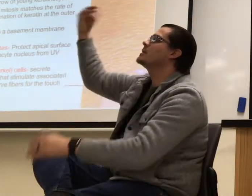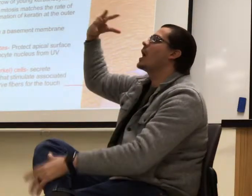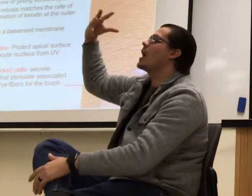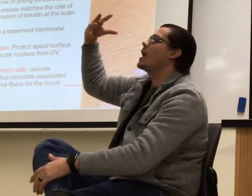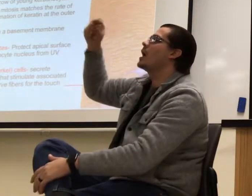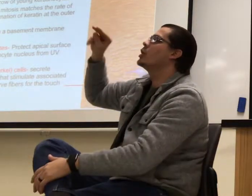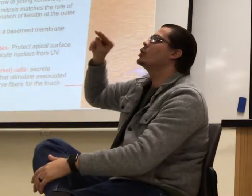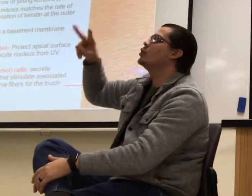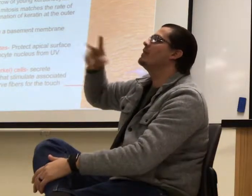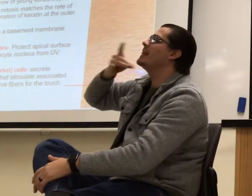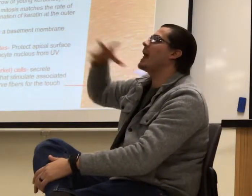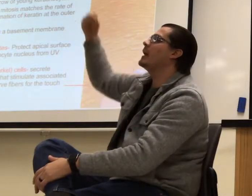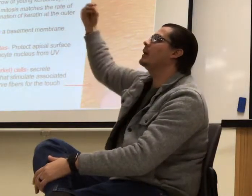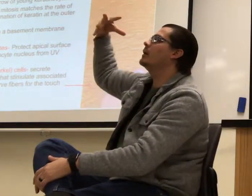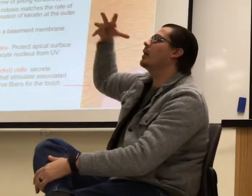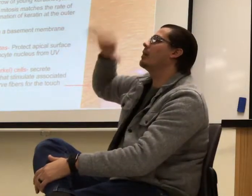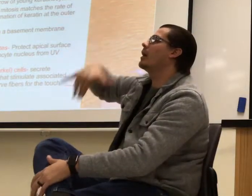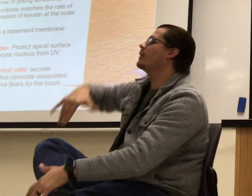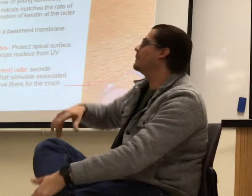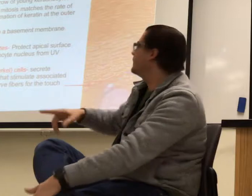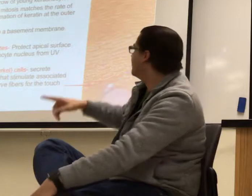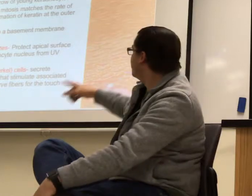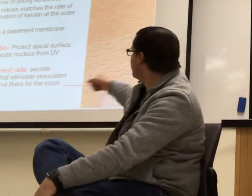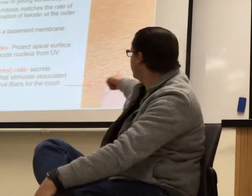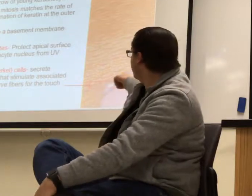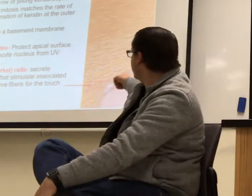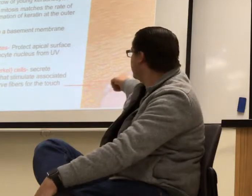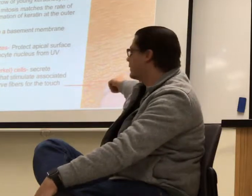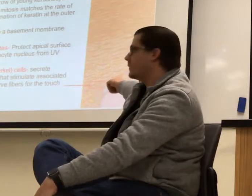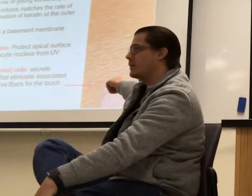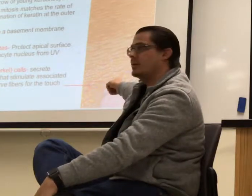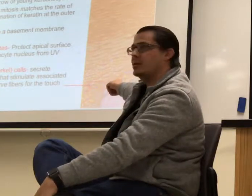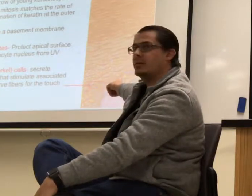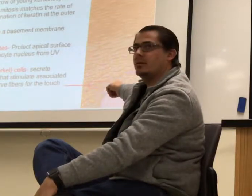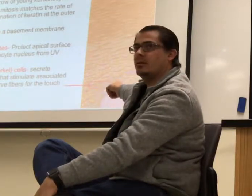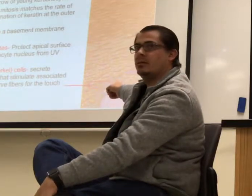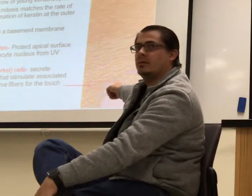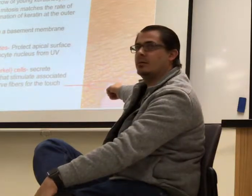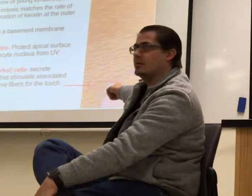So I'm going to just draw a cell with all of these extensions.